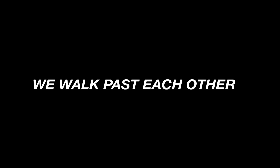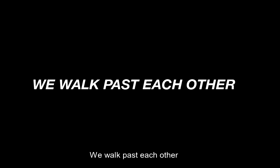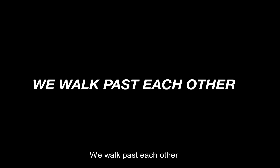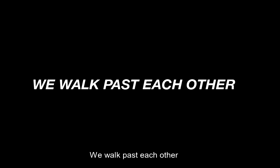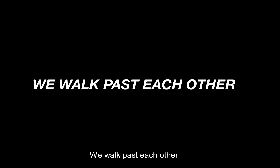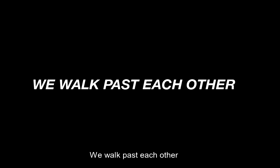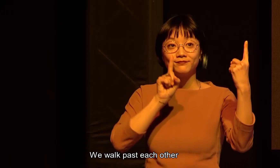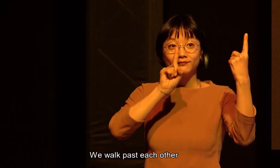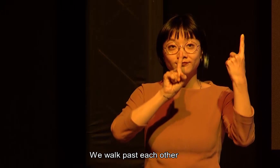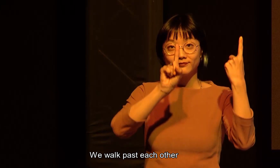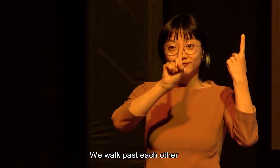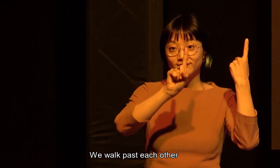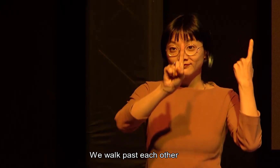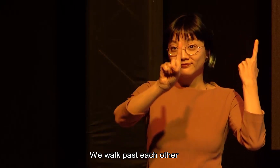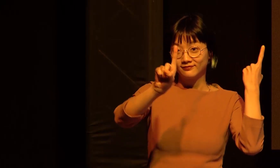We walk past each other.